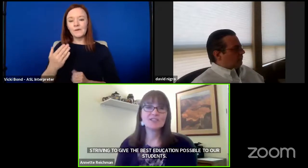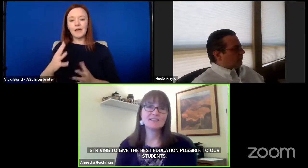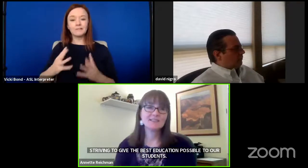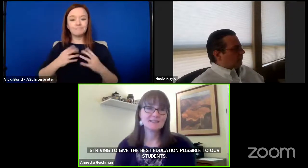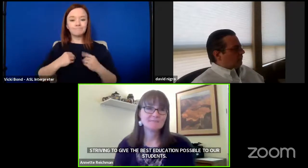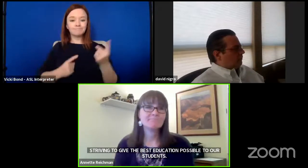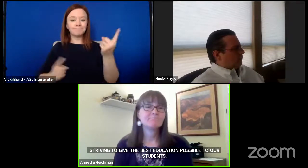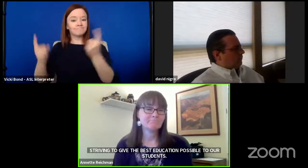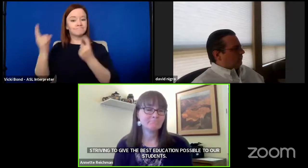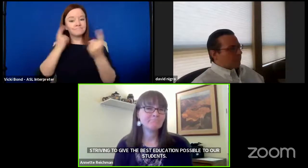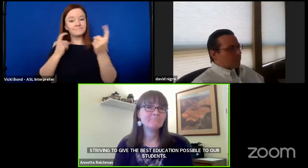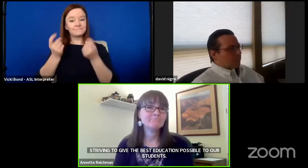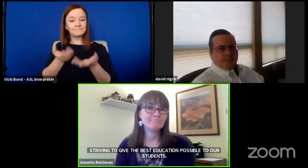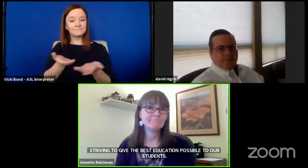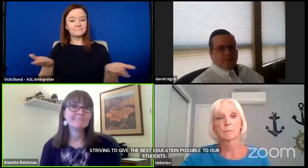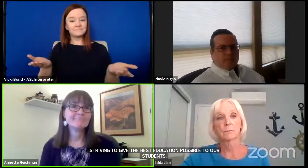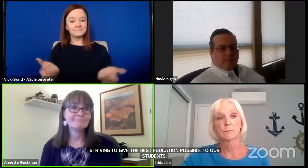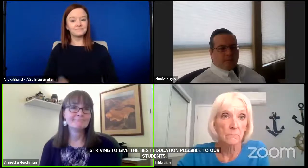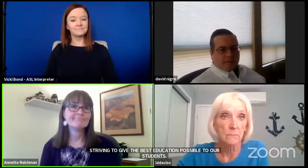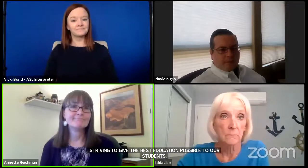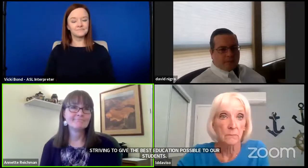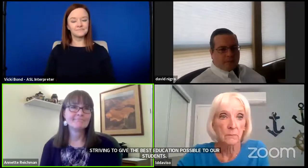any questions.